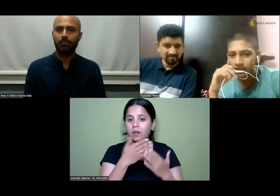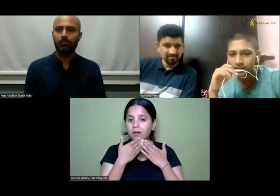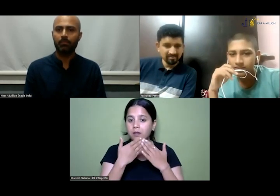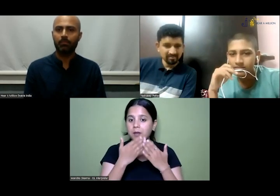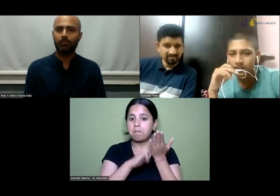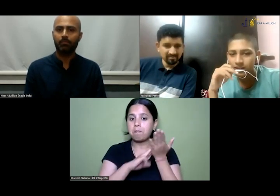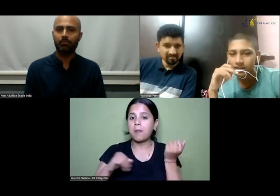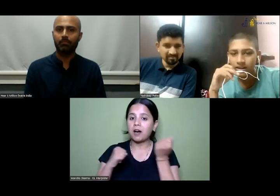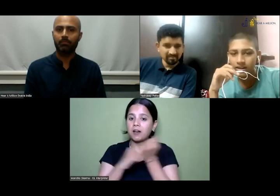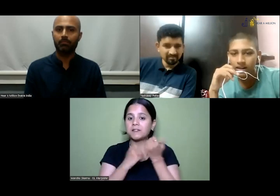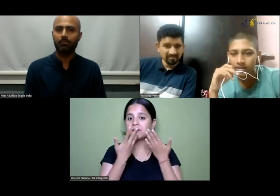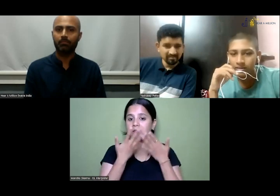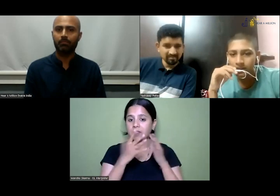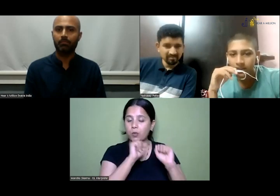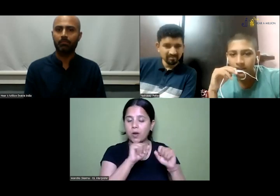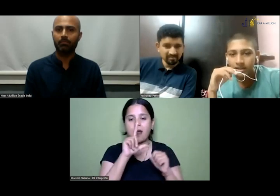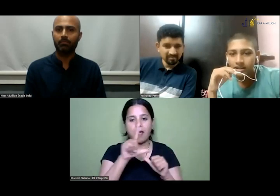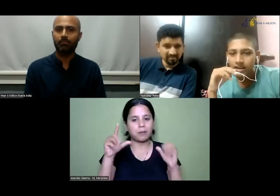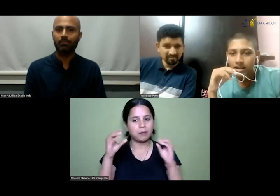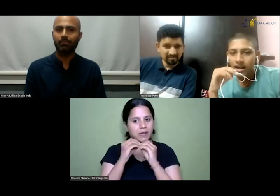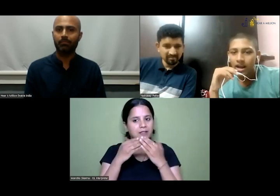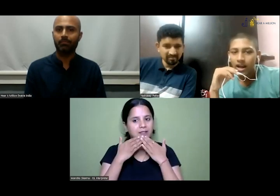completed her LLB.